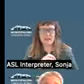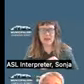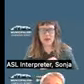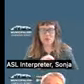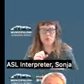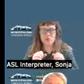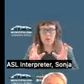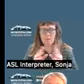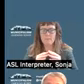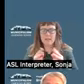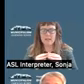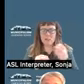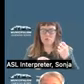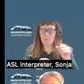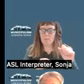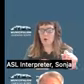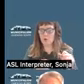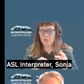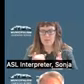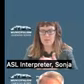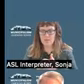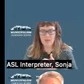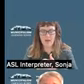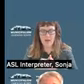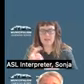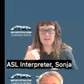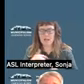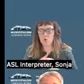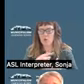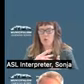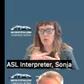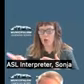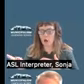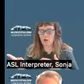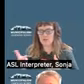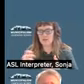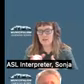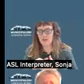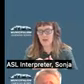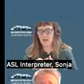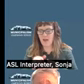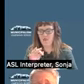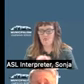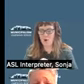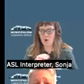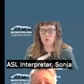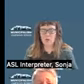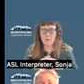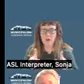and lost that vote at the city council but we did prevail